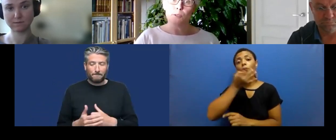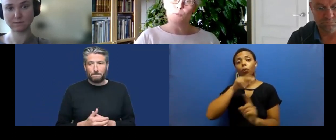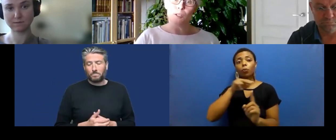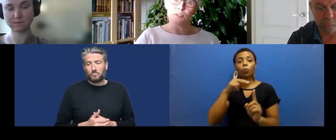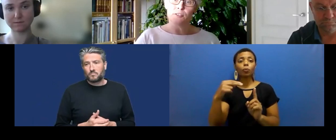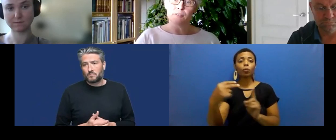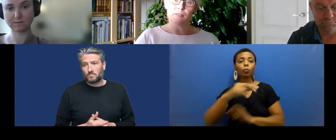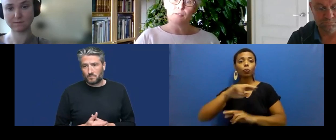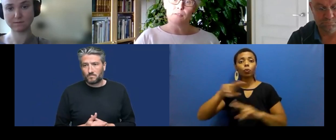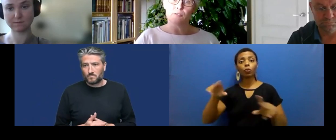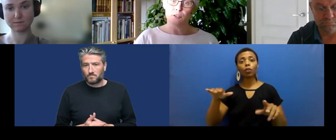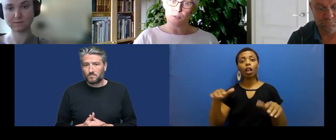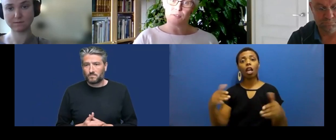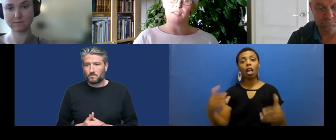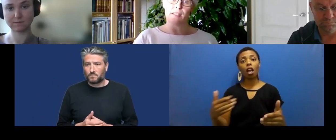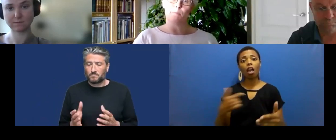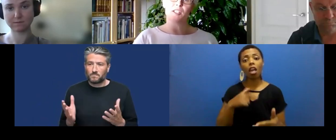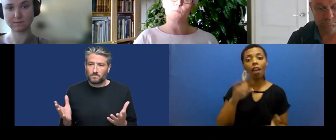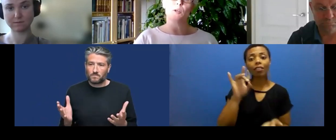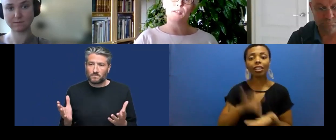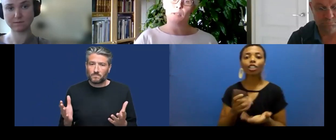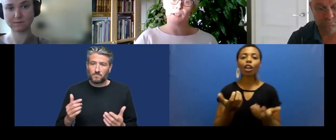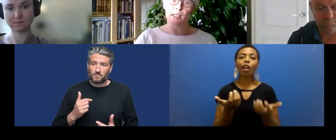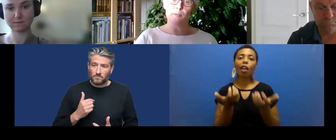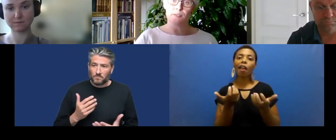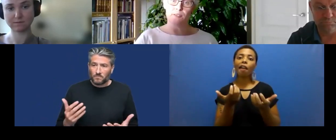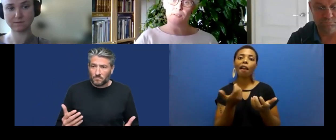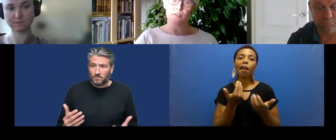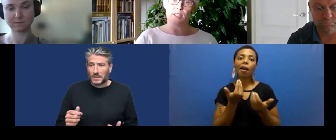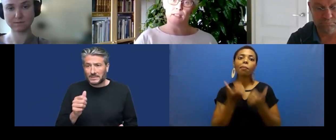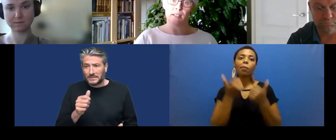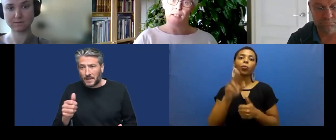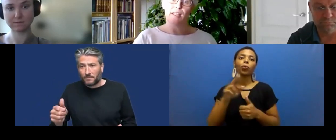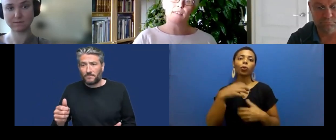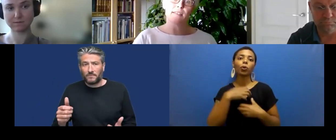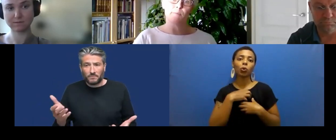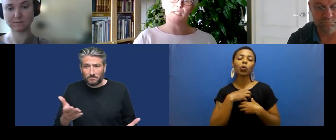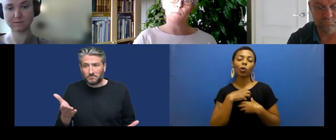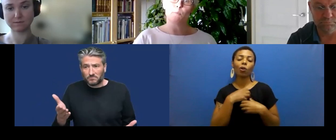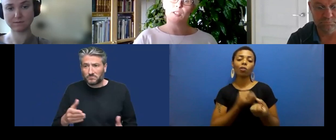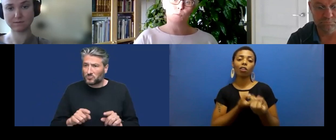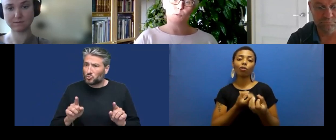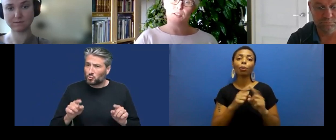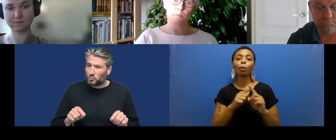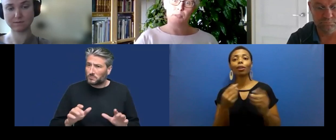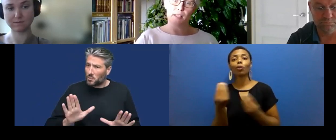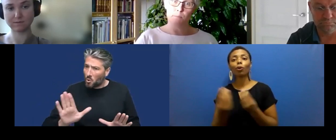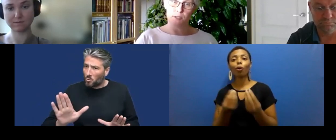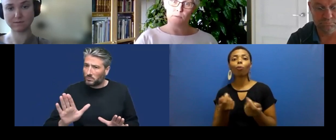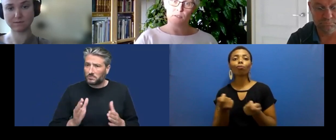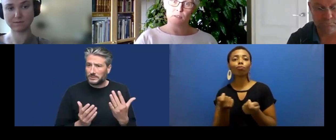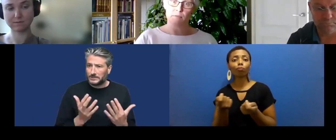we would want to use the data much more than we are allowed to today. At the same time, we don't want it to